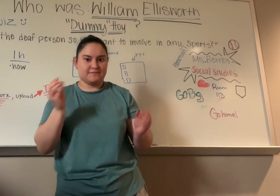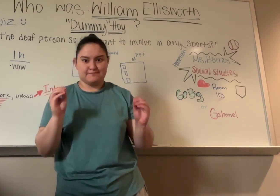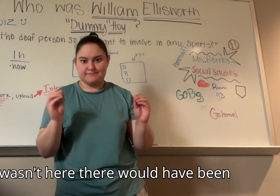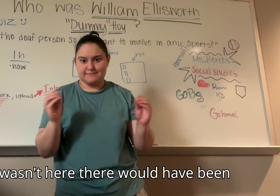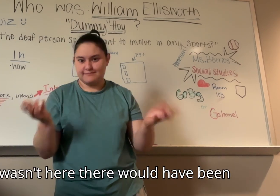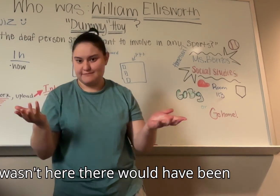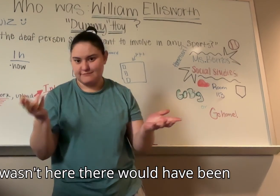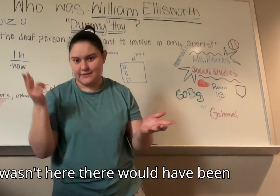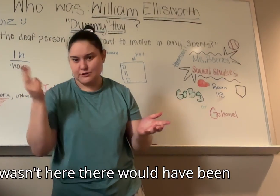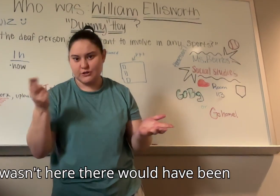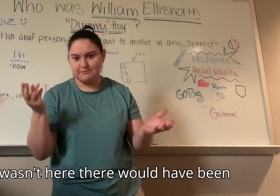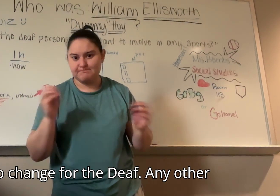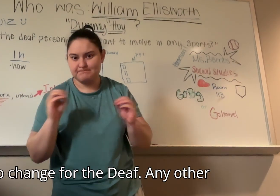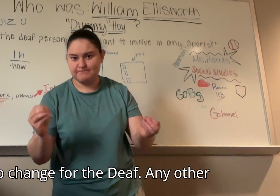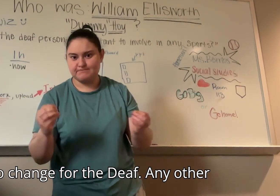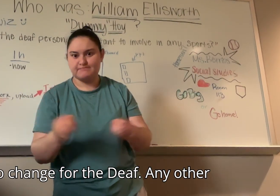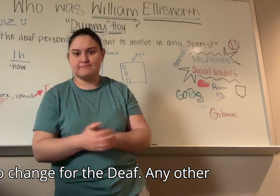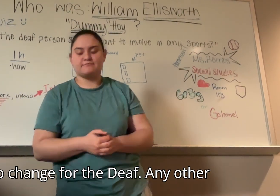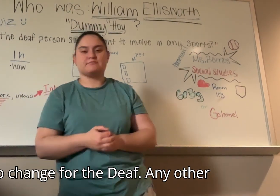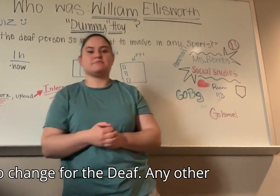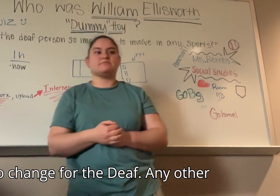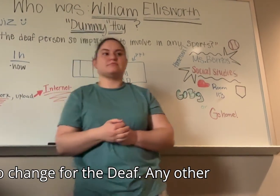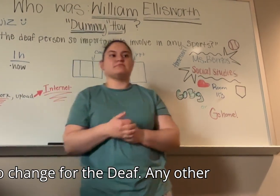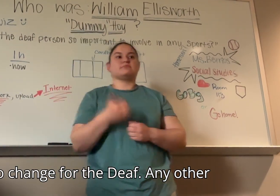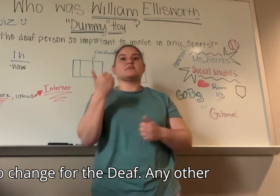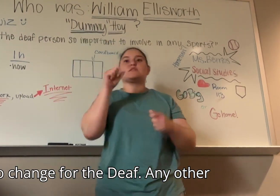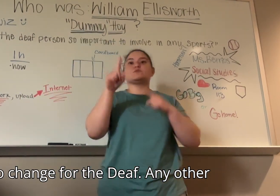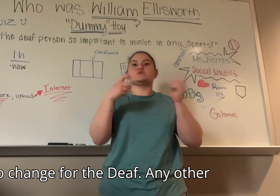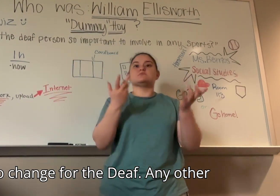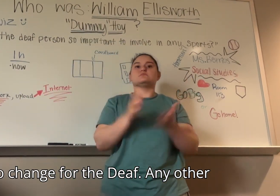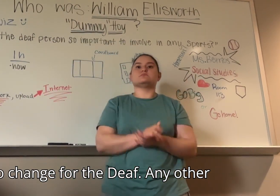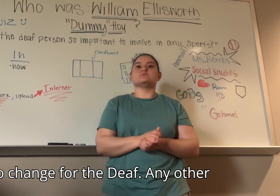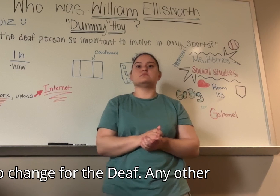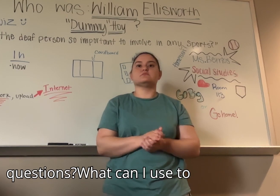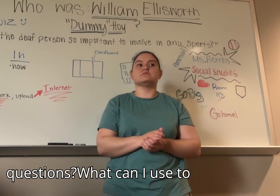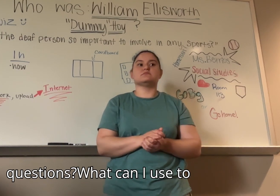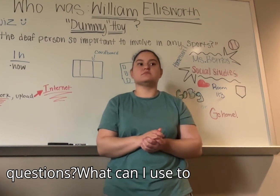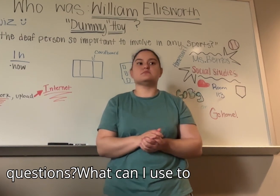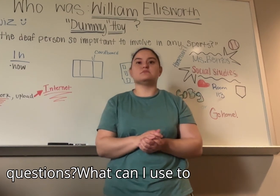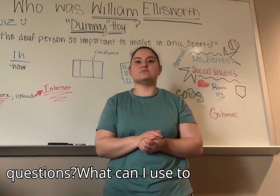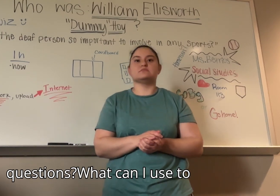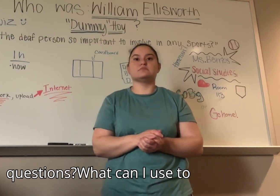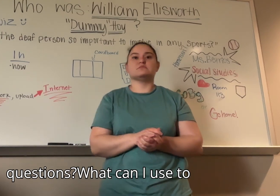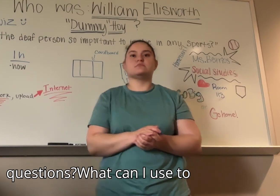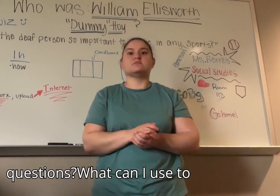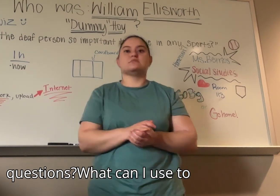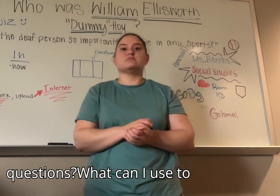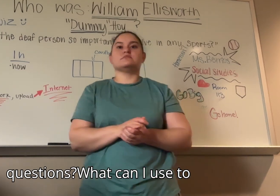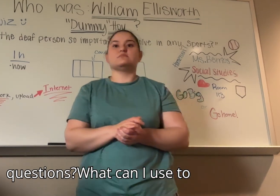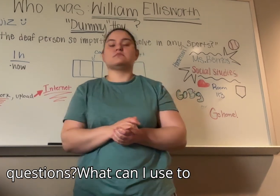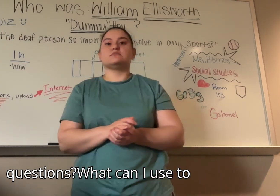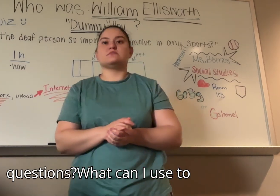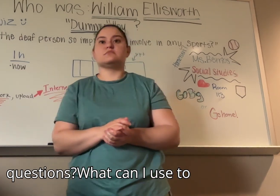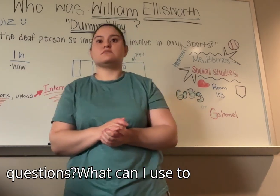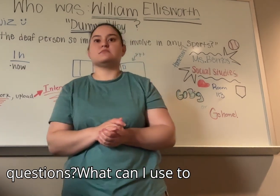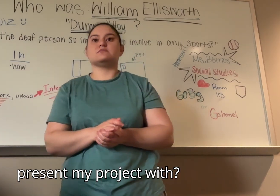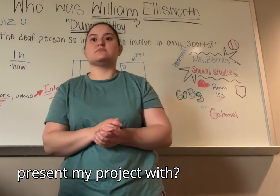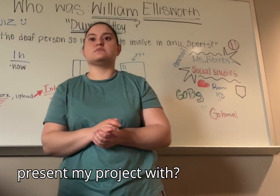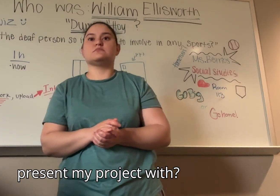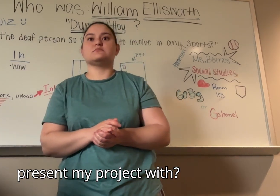If he wasn't here, there would have been no change for the deaf. Any other questions? What can I use to present my